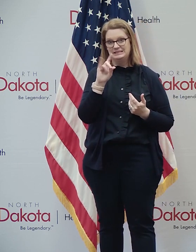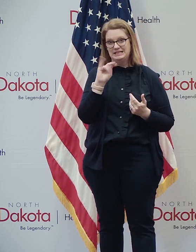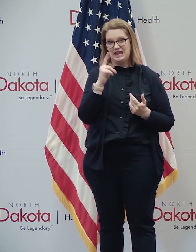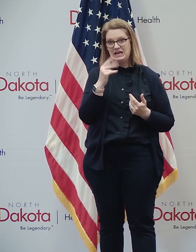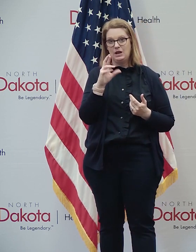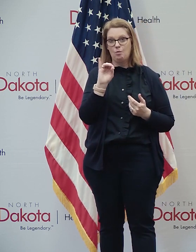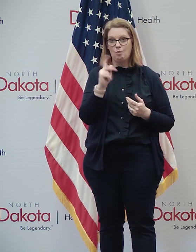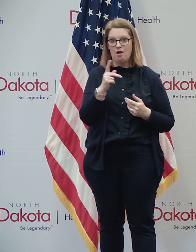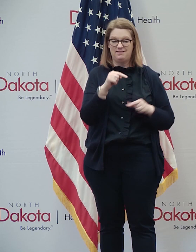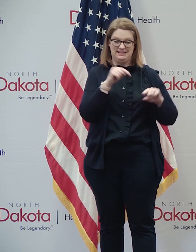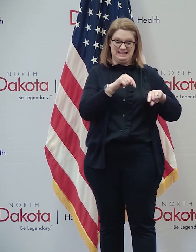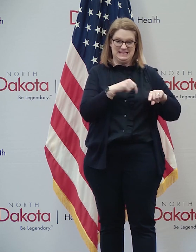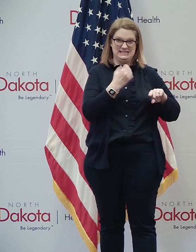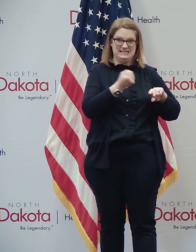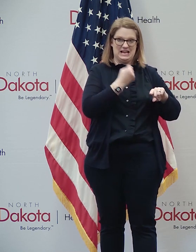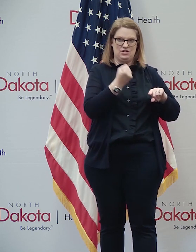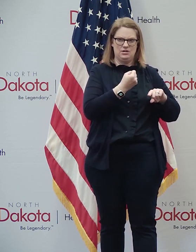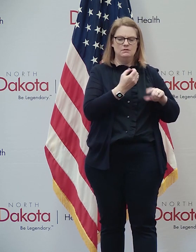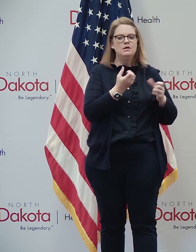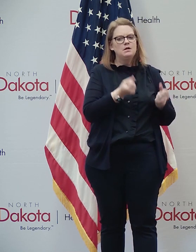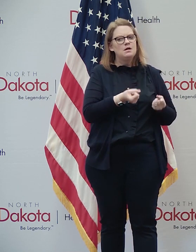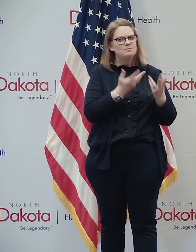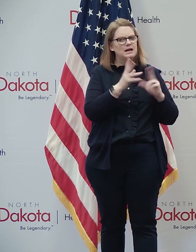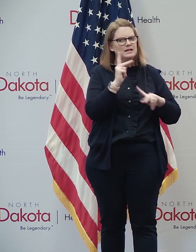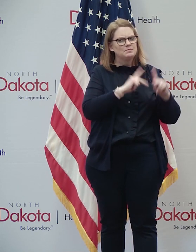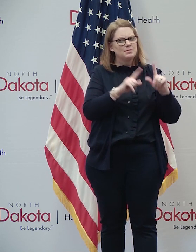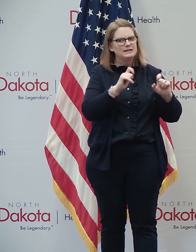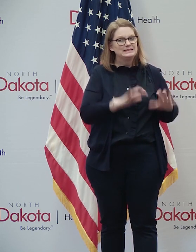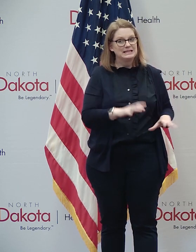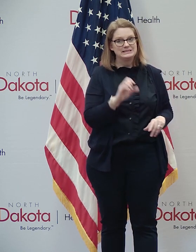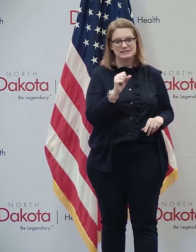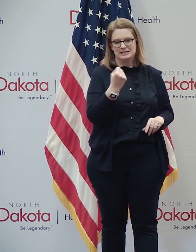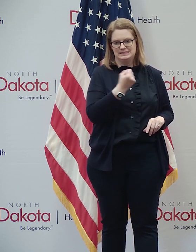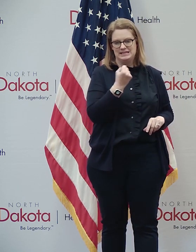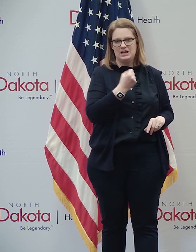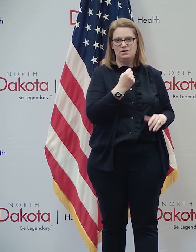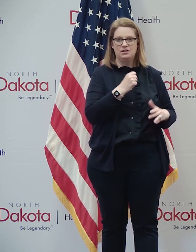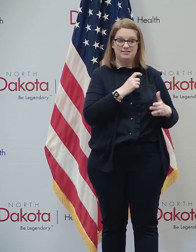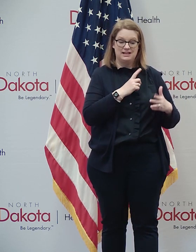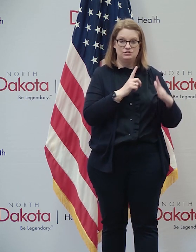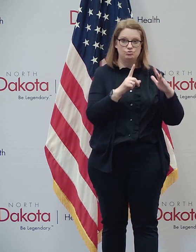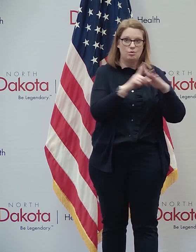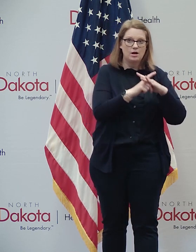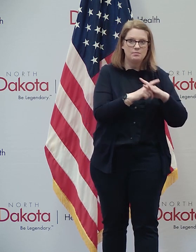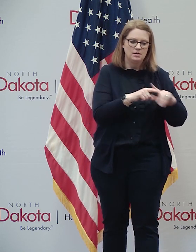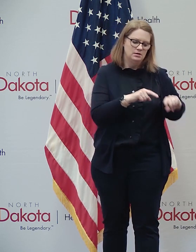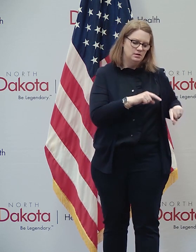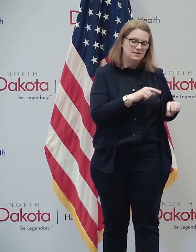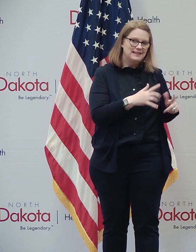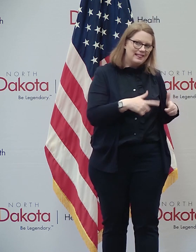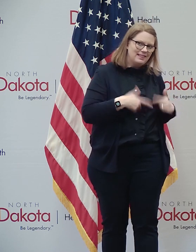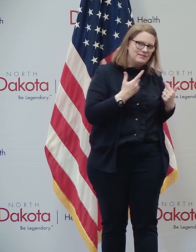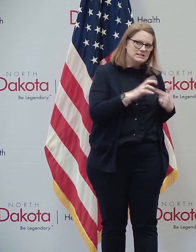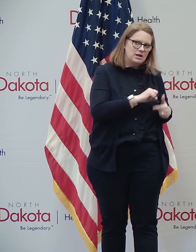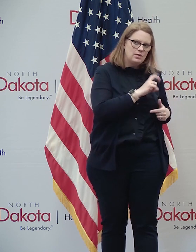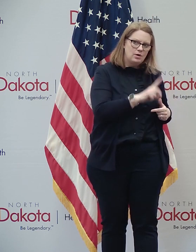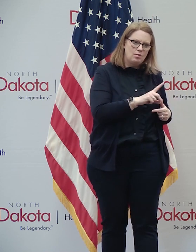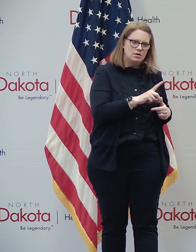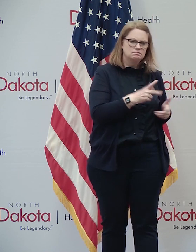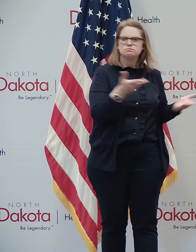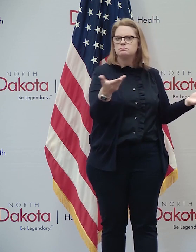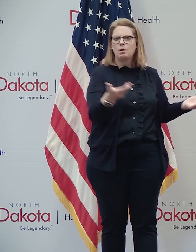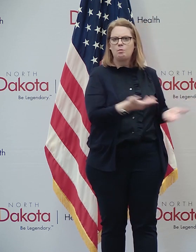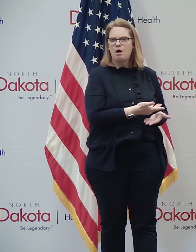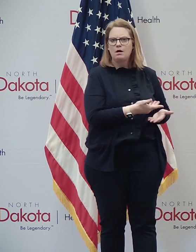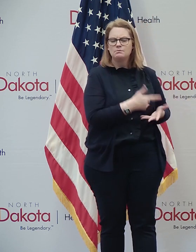our borders, and that's why we've continued to maintain collaboration with our neighboring states. And two examples of